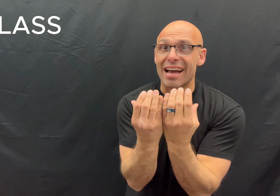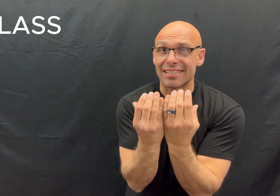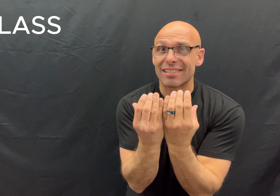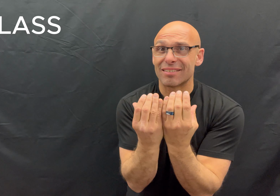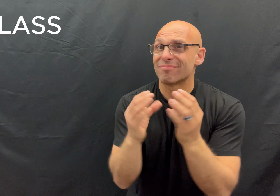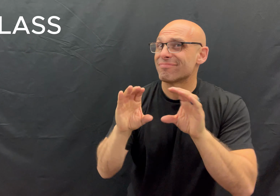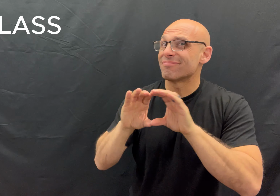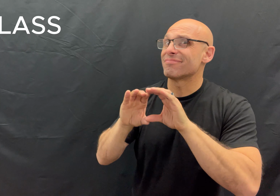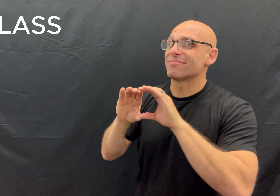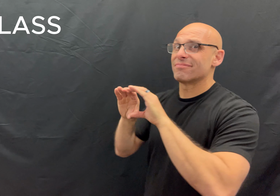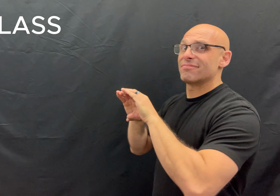Class.